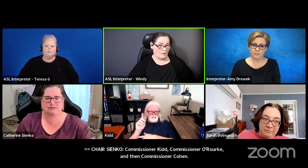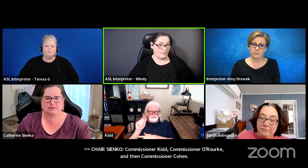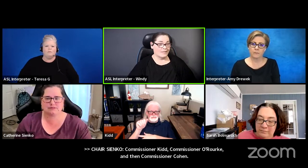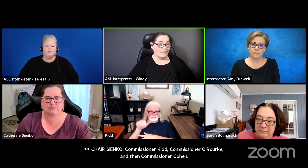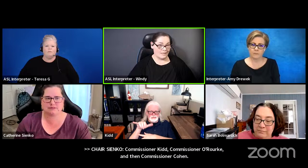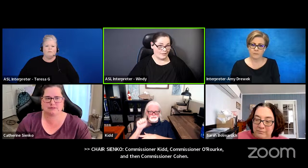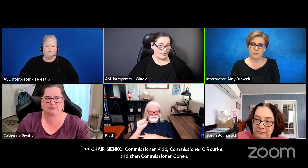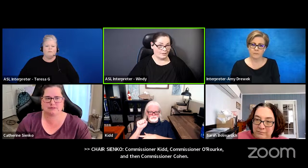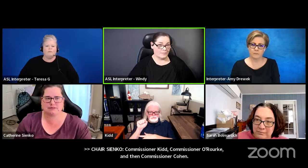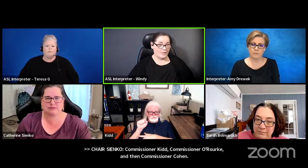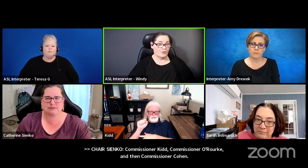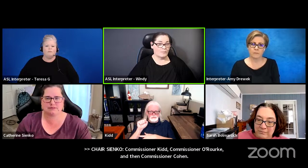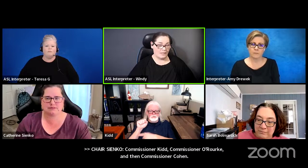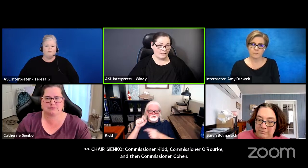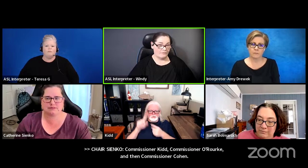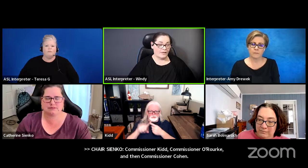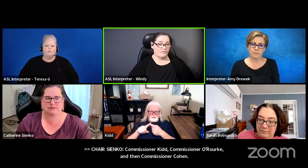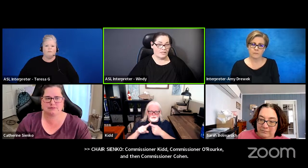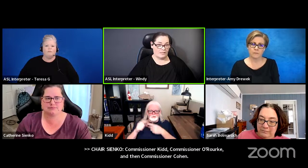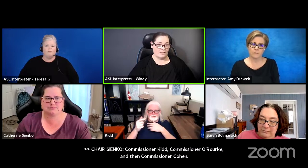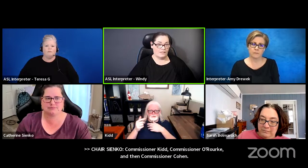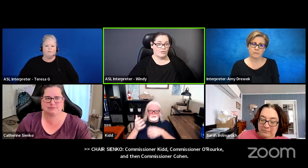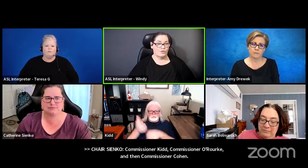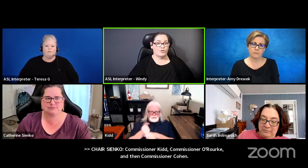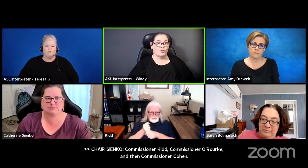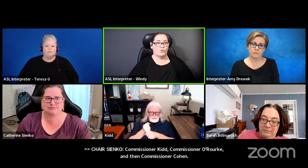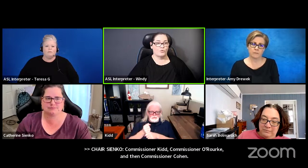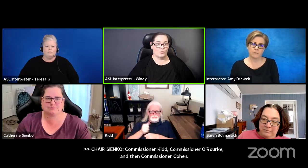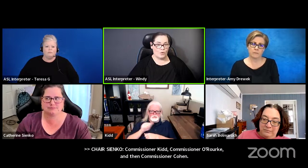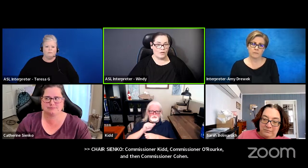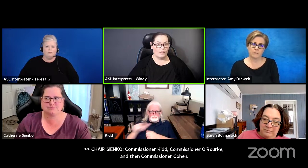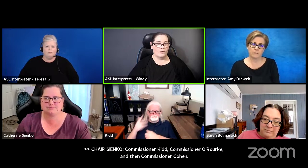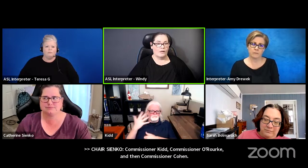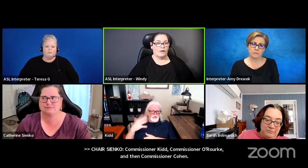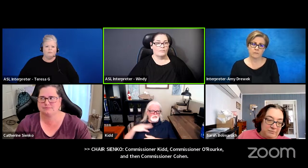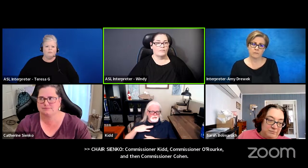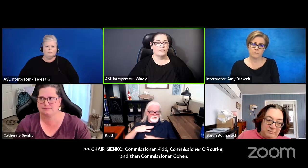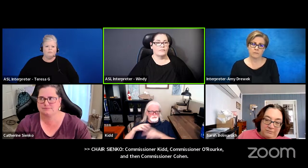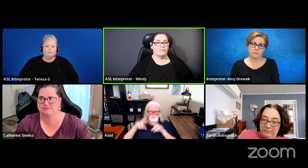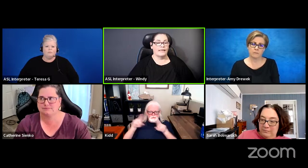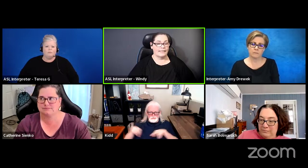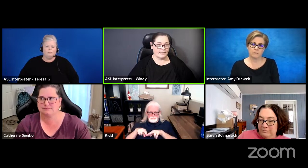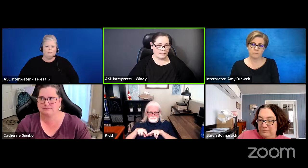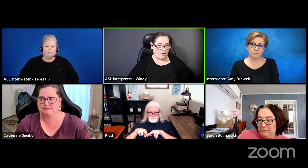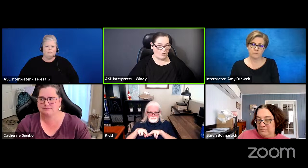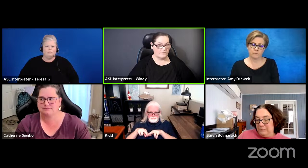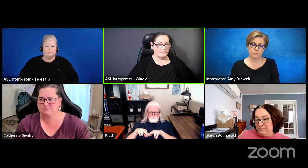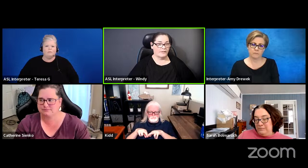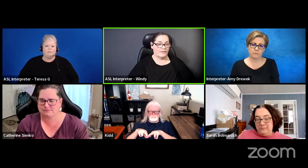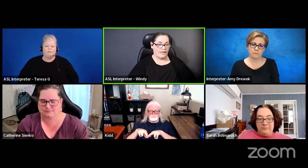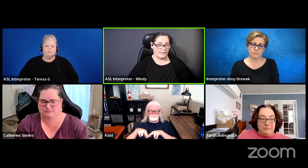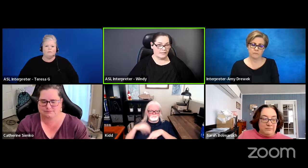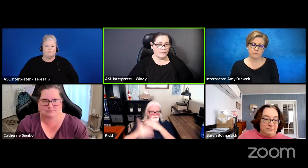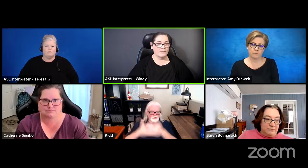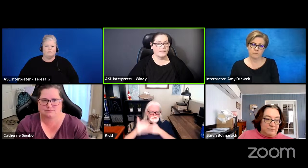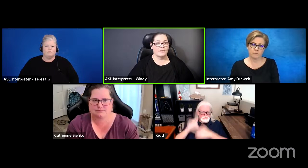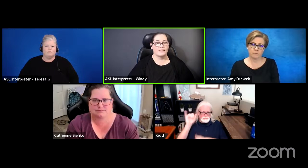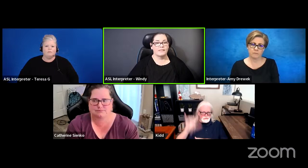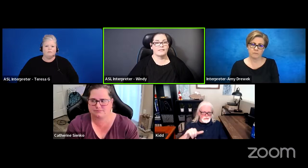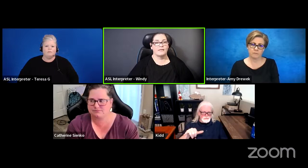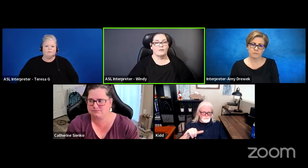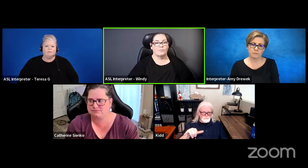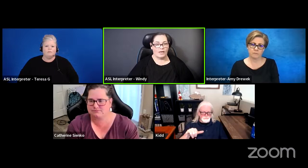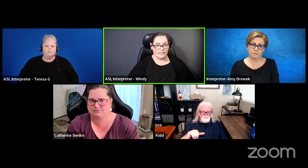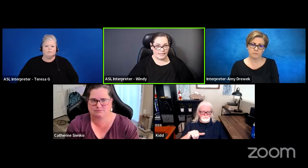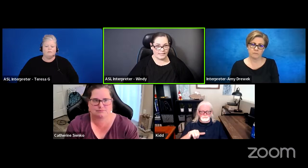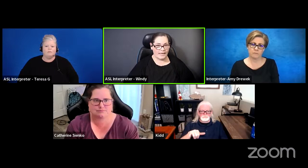So I move that we set another special meeting in 5 days to get all of the 5 candidates'